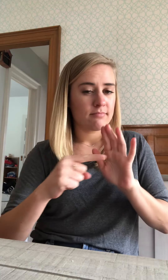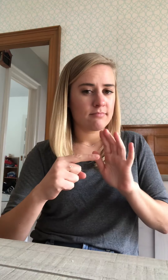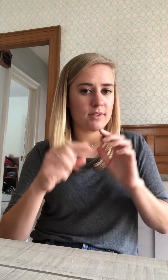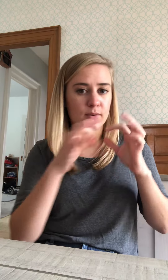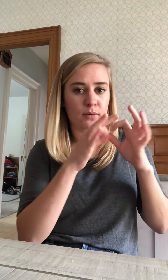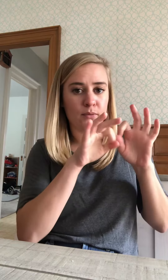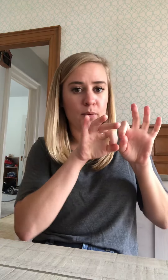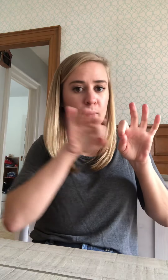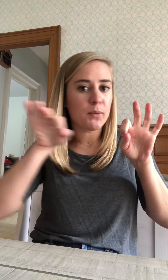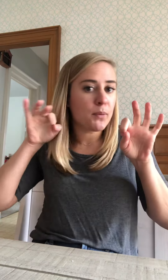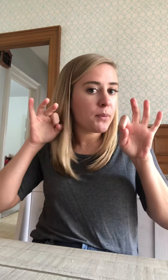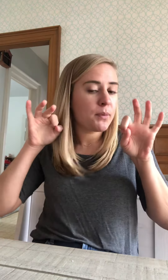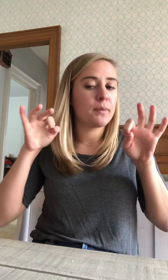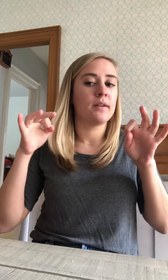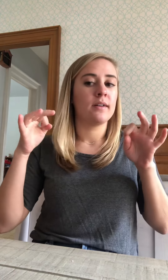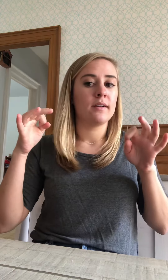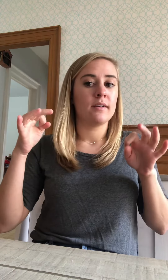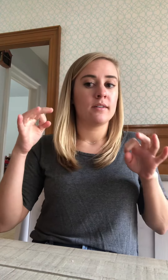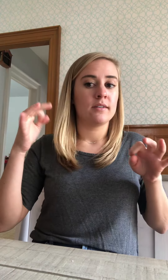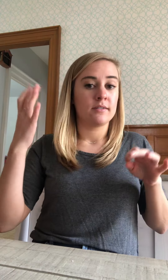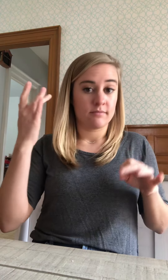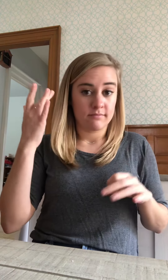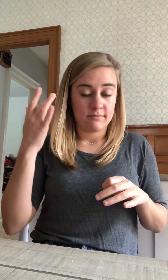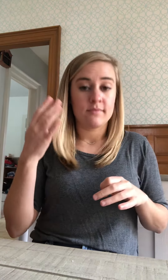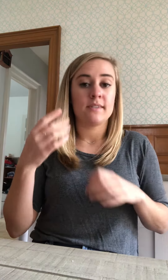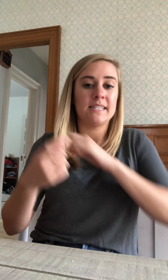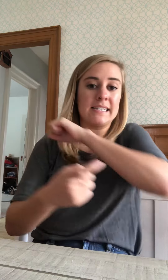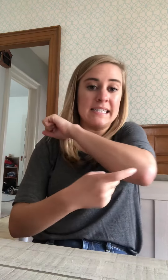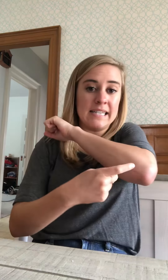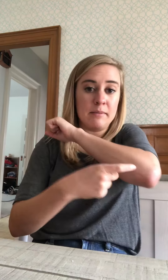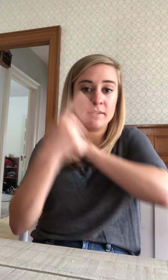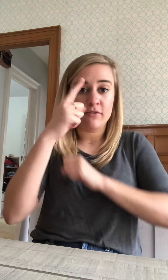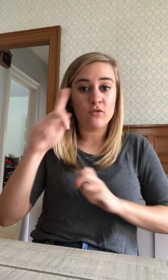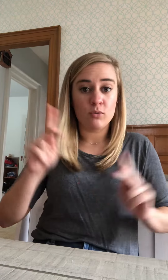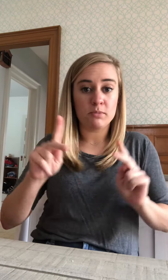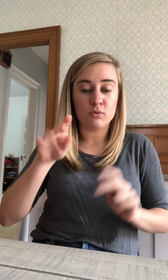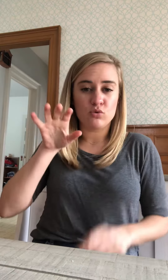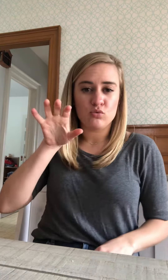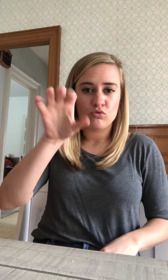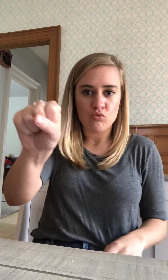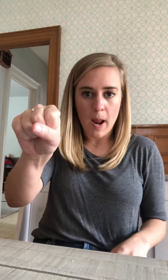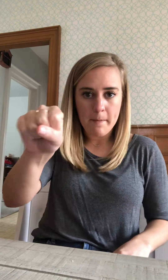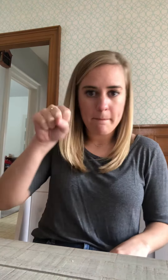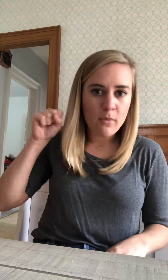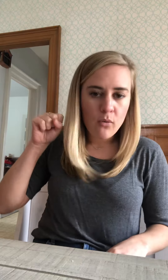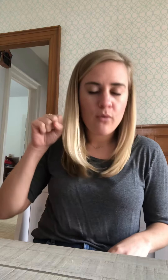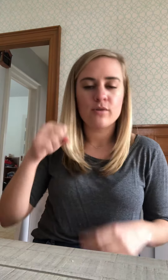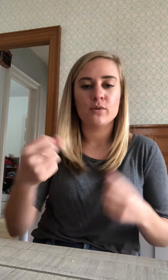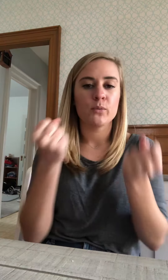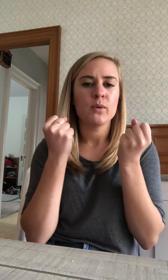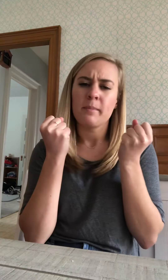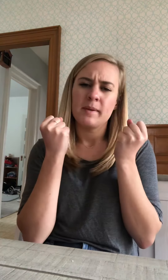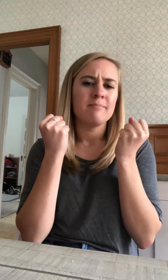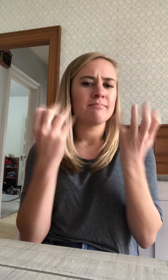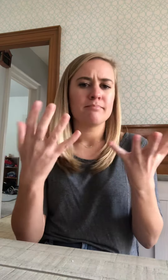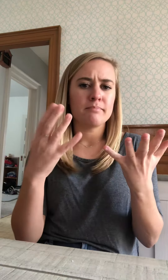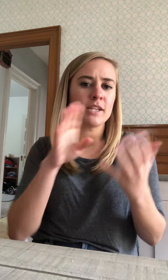tempting for people to grab onto. Many of these fractures occur in bar fights,